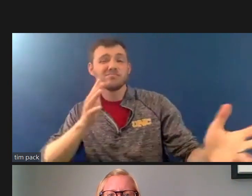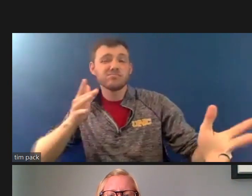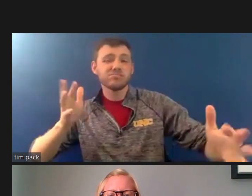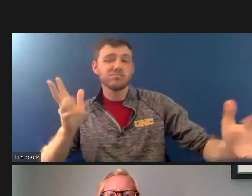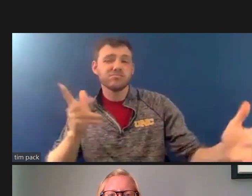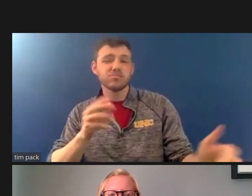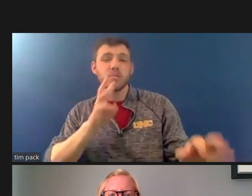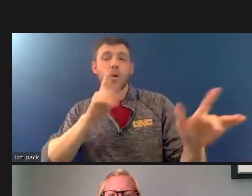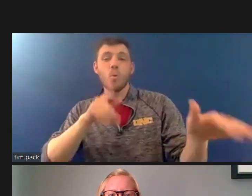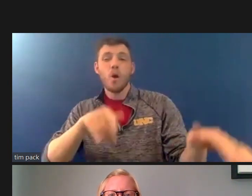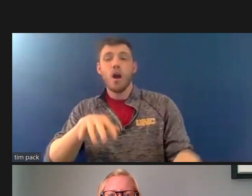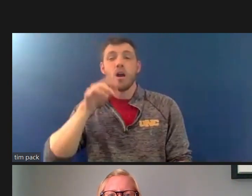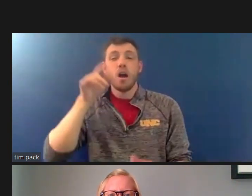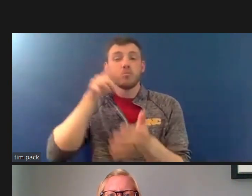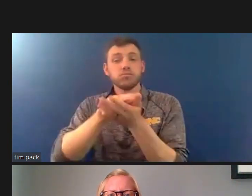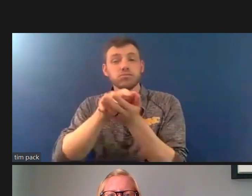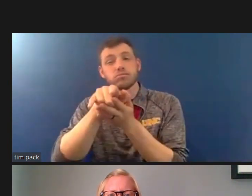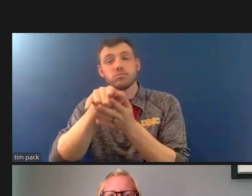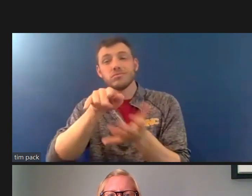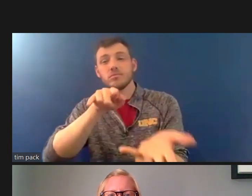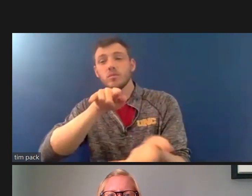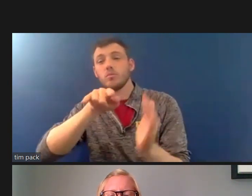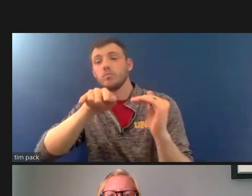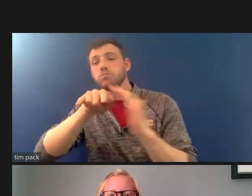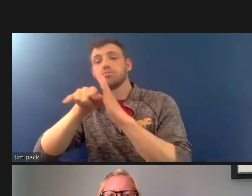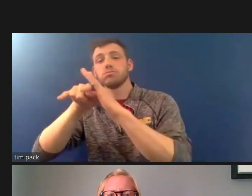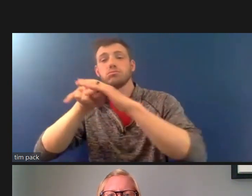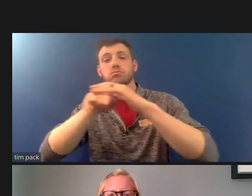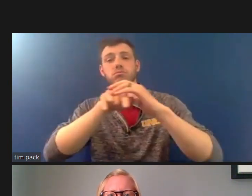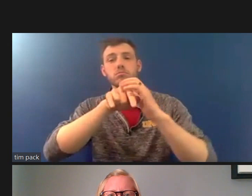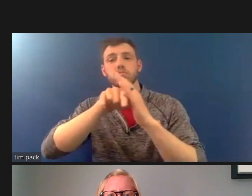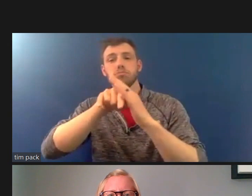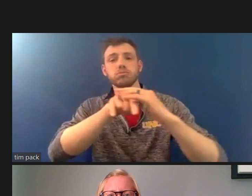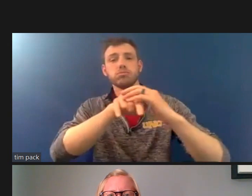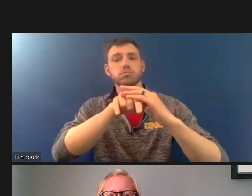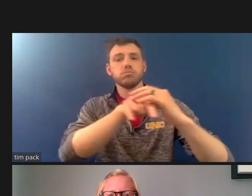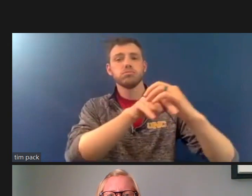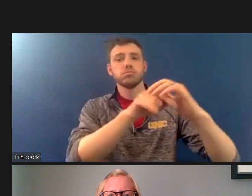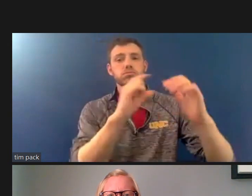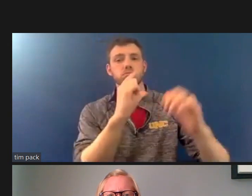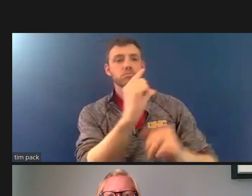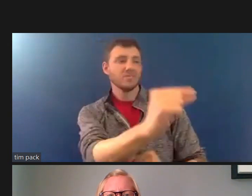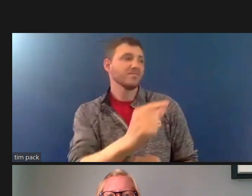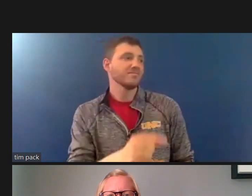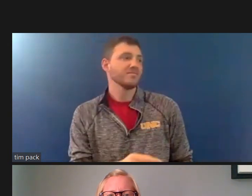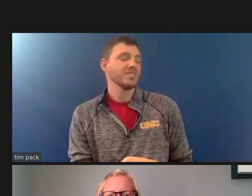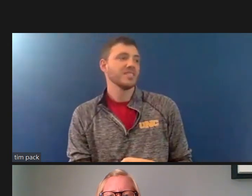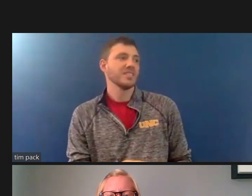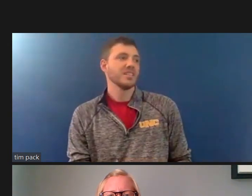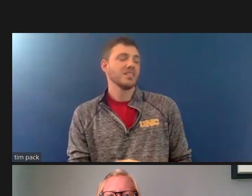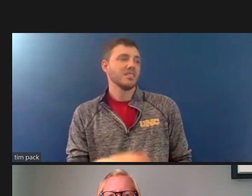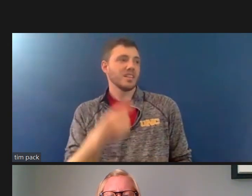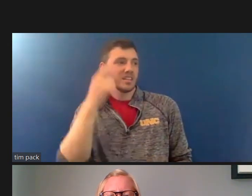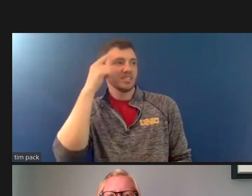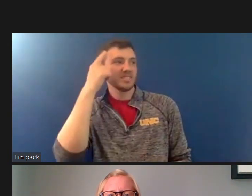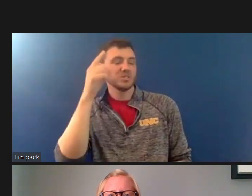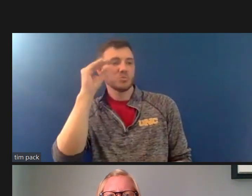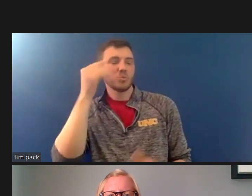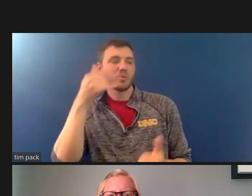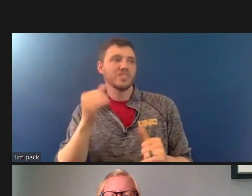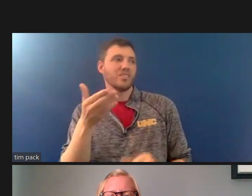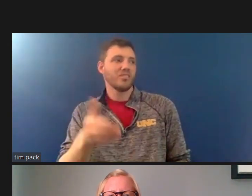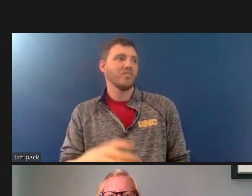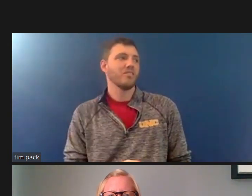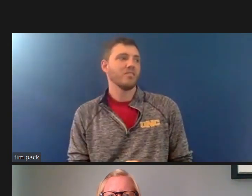falling. There must have been some kids still in it." He hesitated for a moment, then spoke again. "What's your name?"